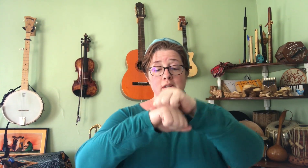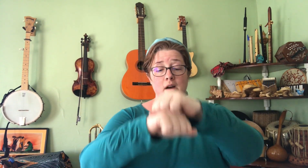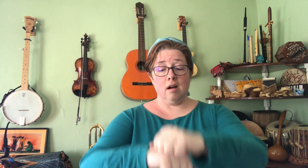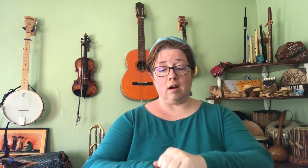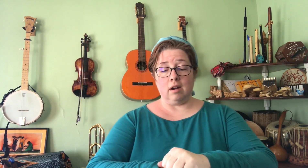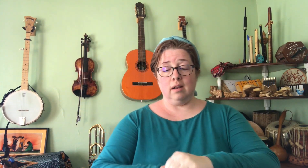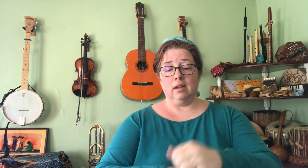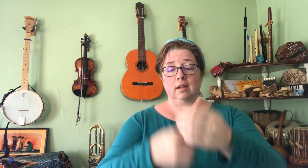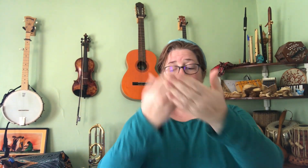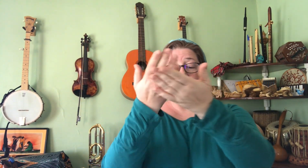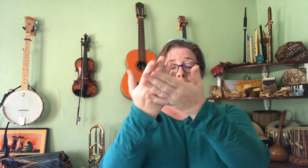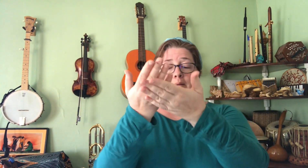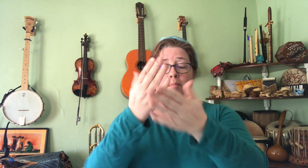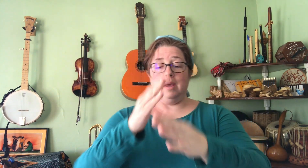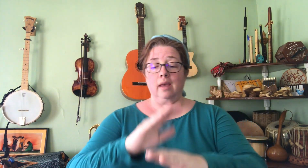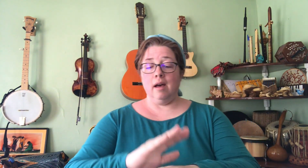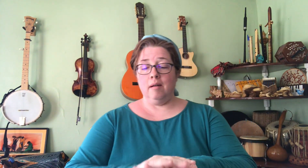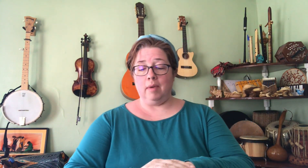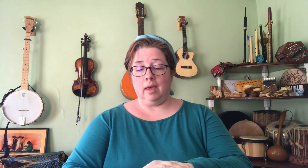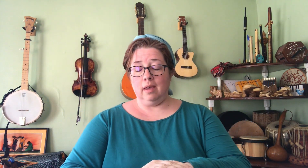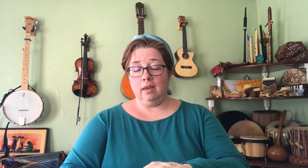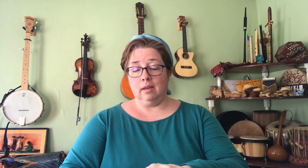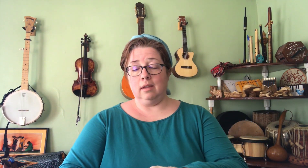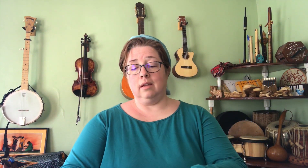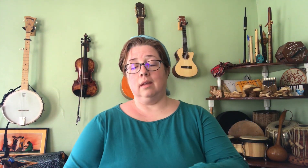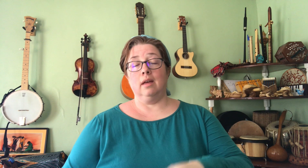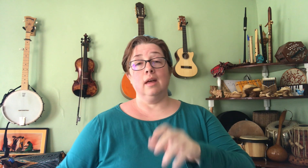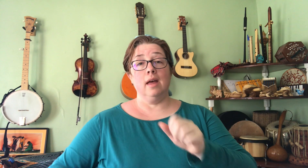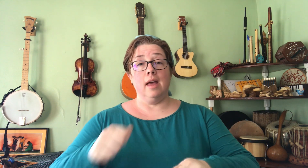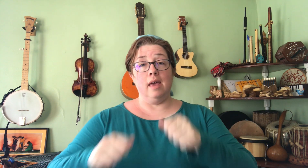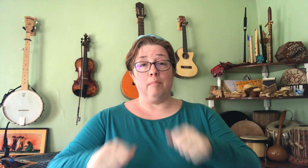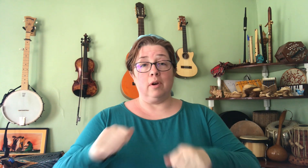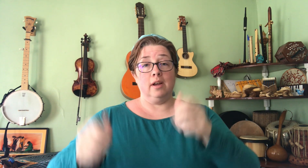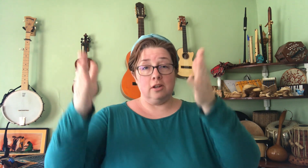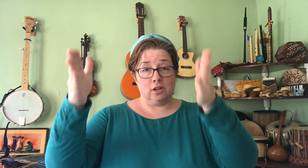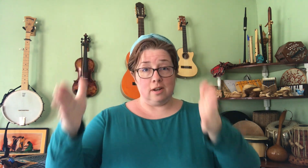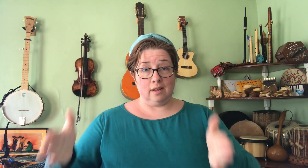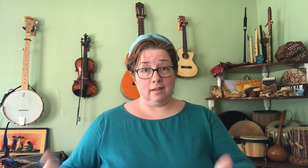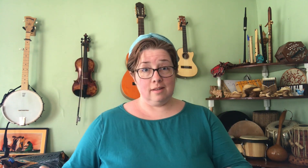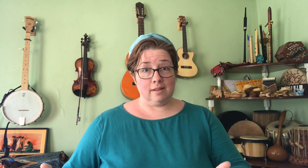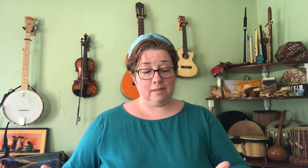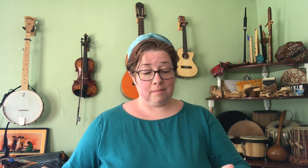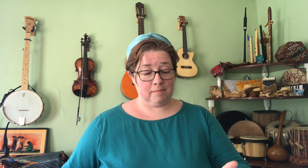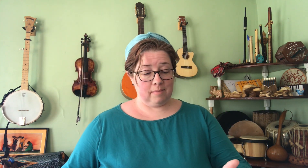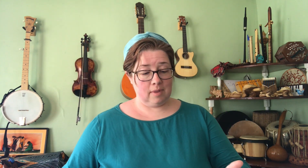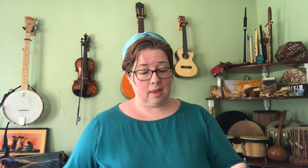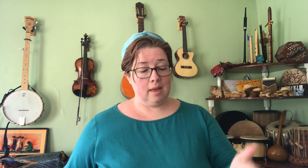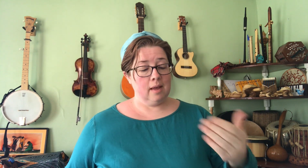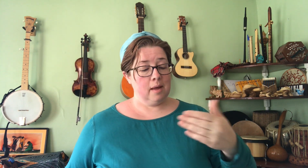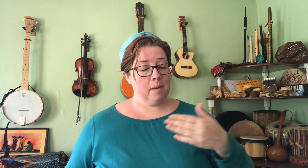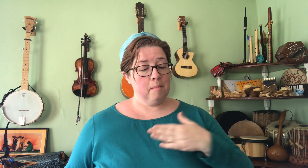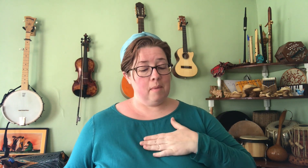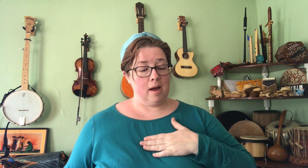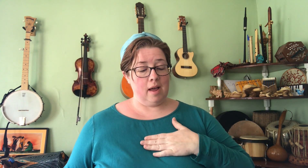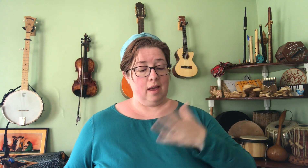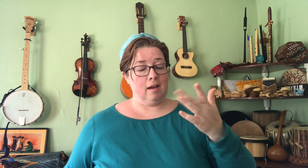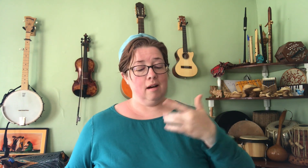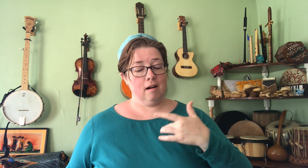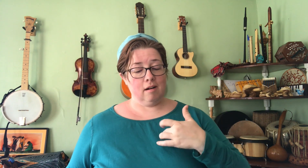hard becoming a percussionist. My heart